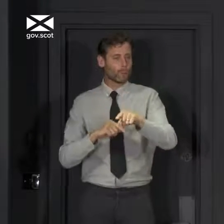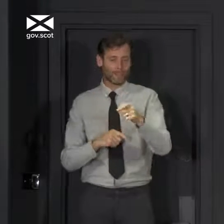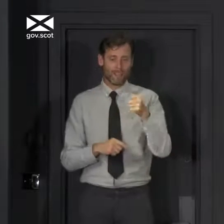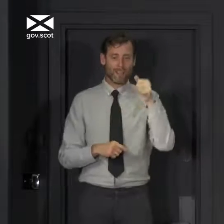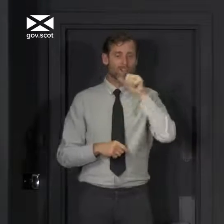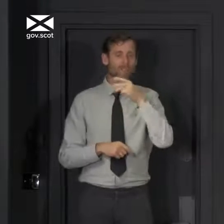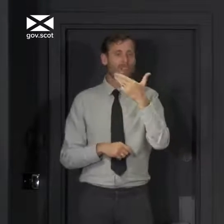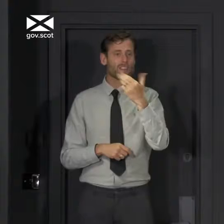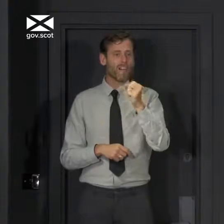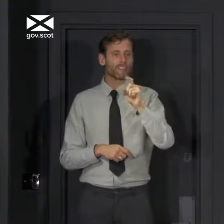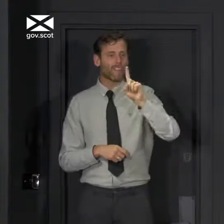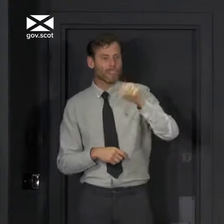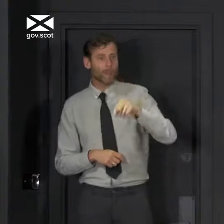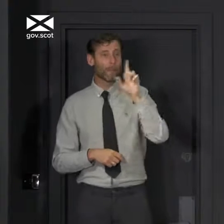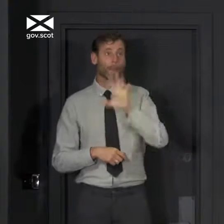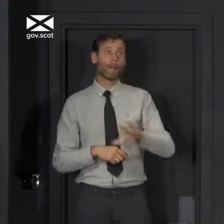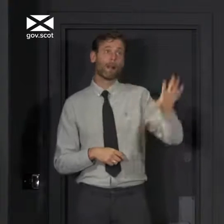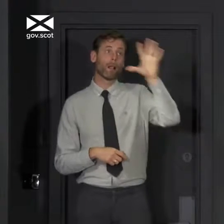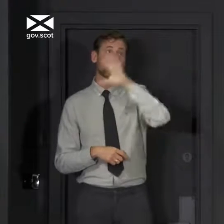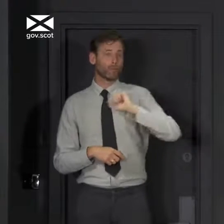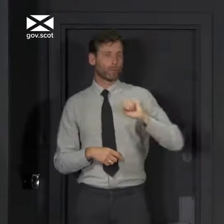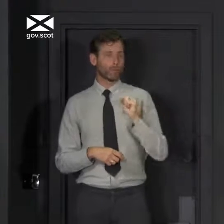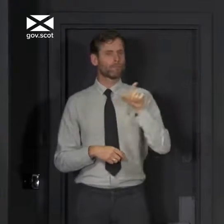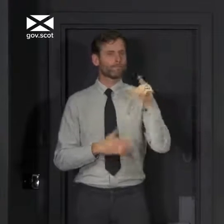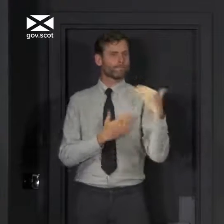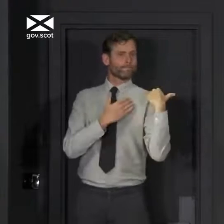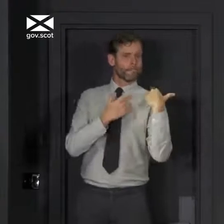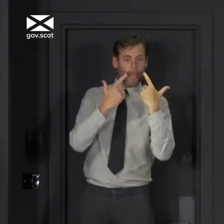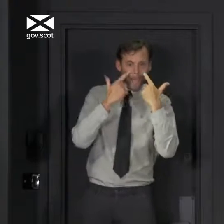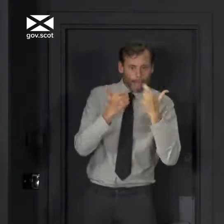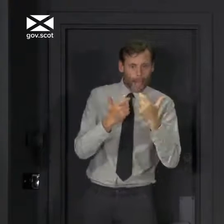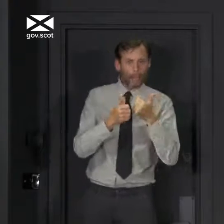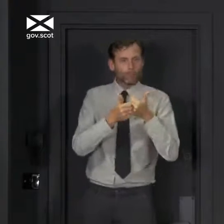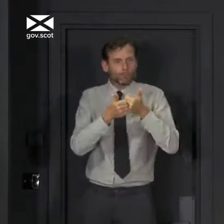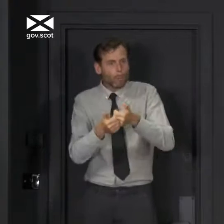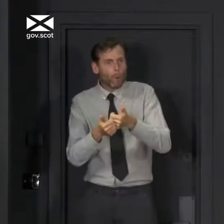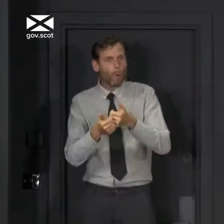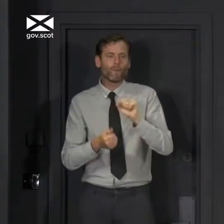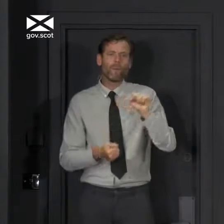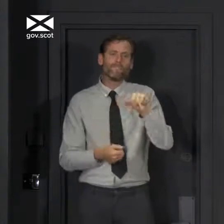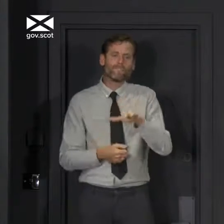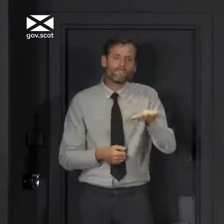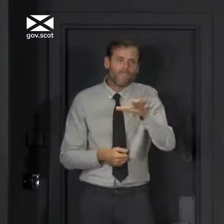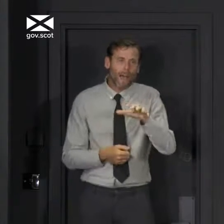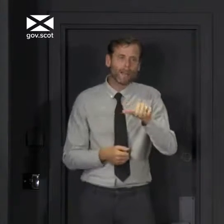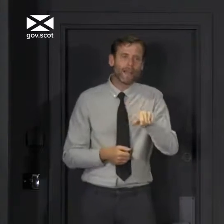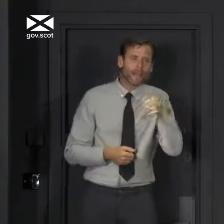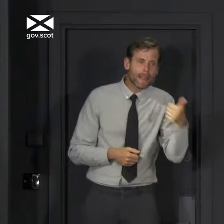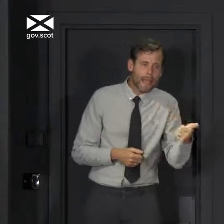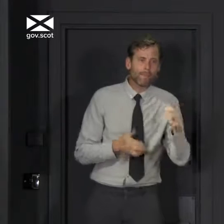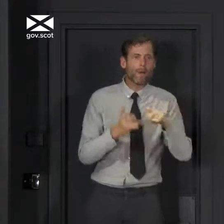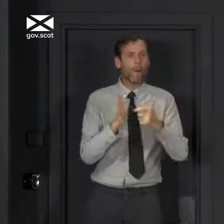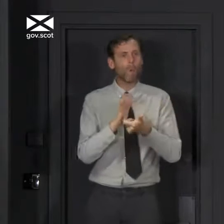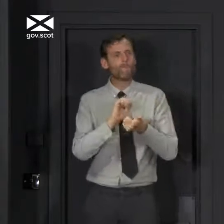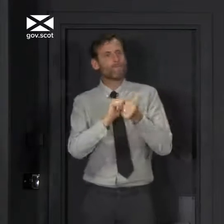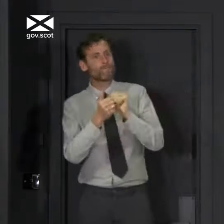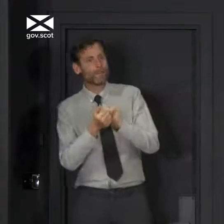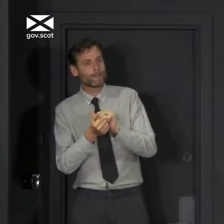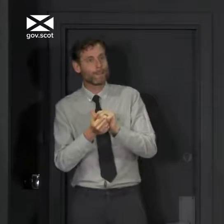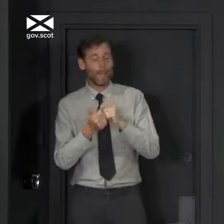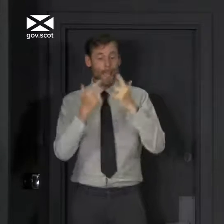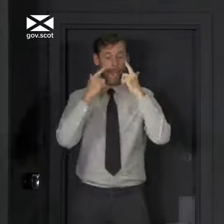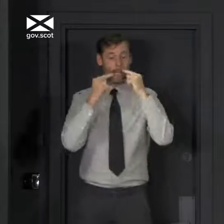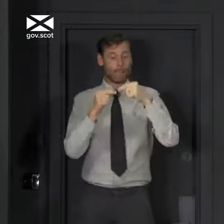Scotland, excuse me, who provide care and support for another family member, neighbour or friend. Carers